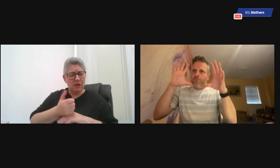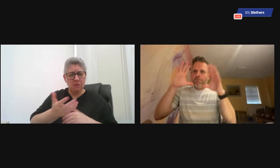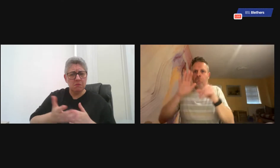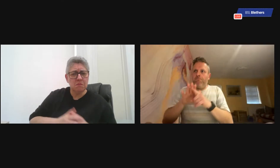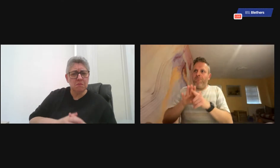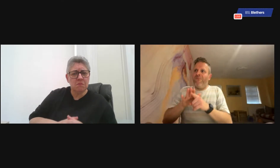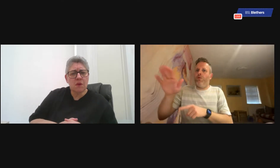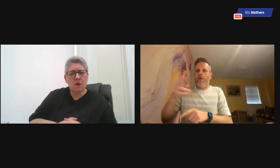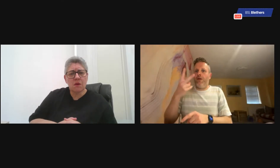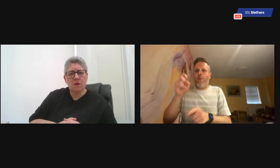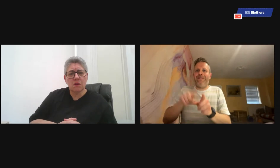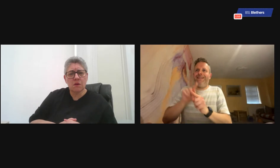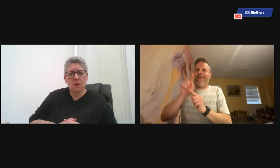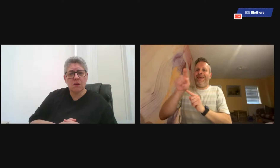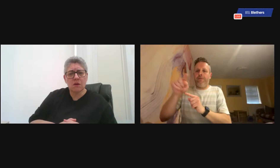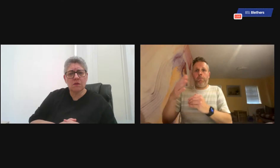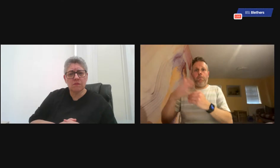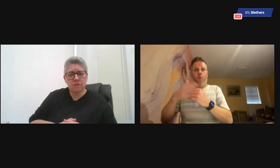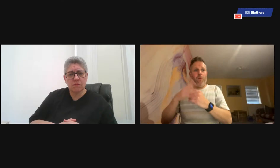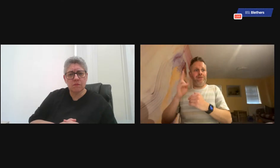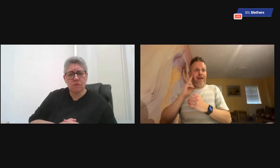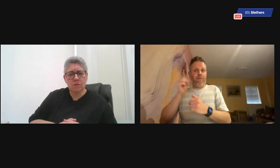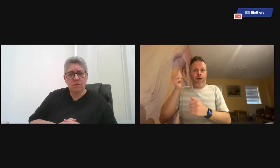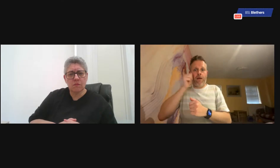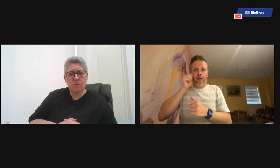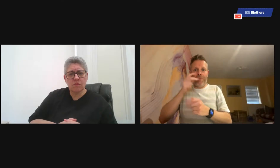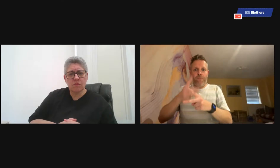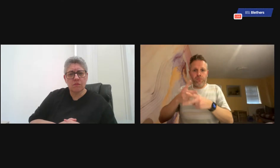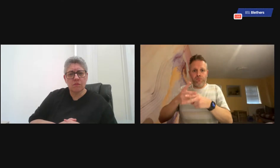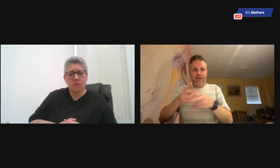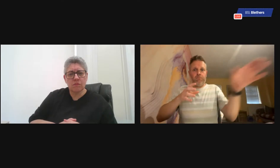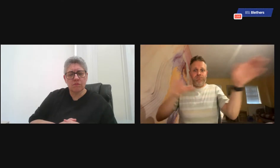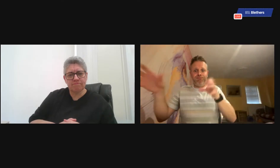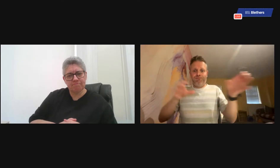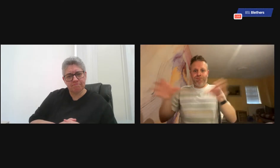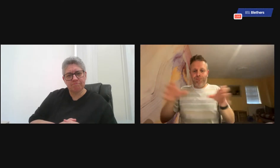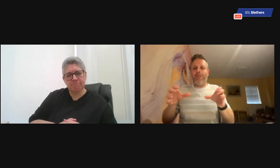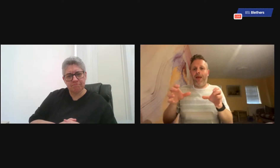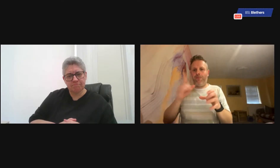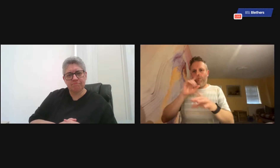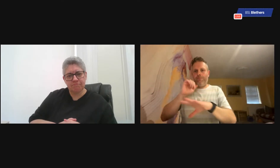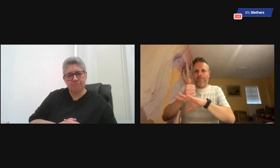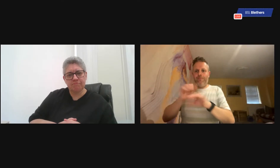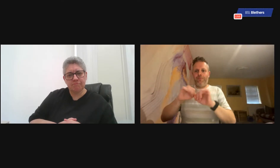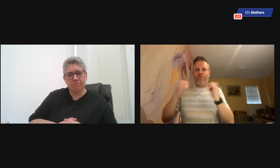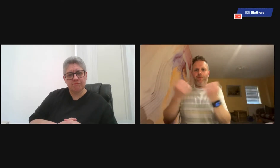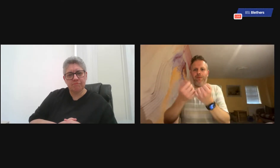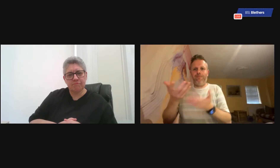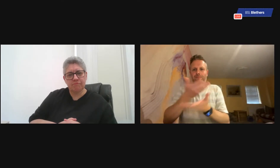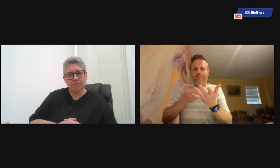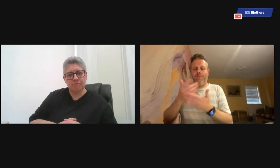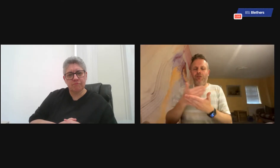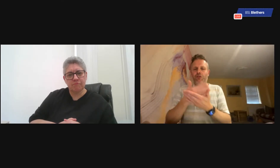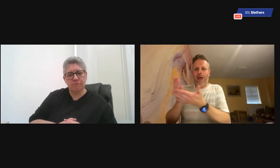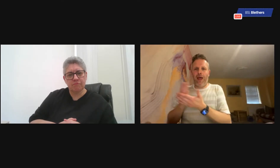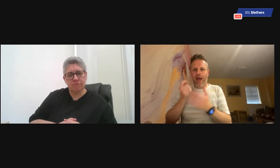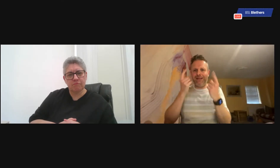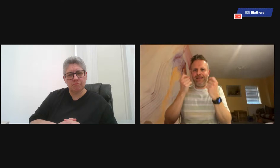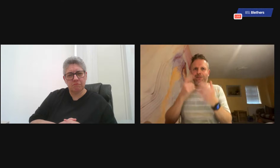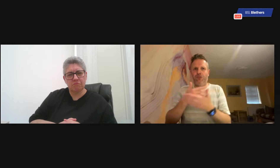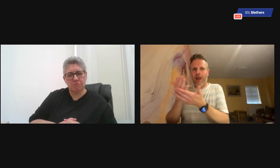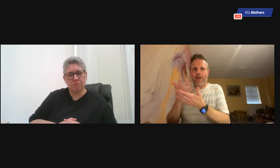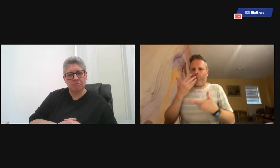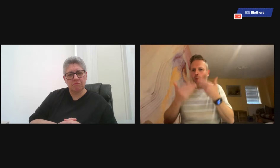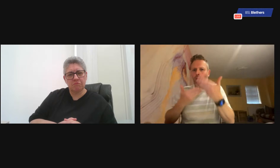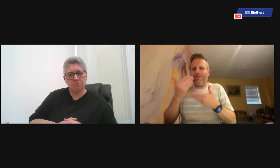foster carers could come together and exchange information and experiences? Oh, wouldn't that be lovely in 20 years' time to have